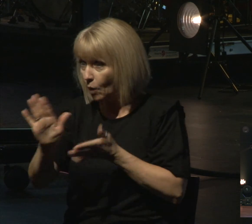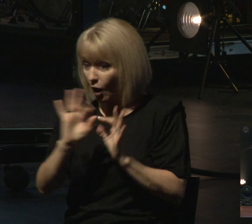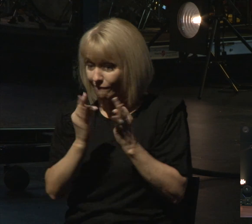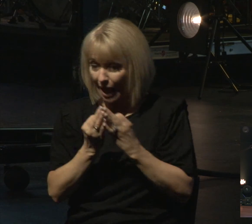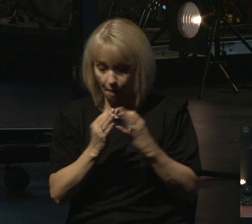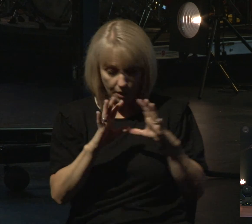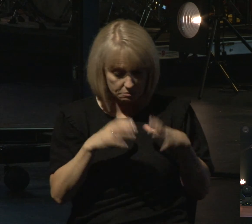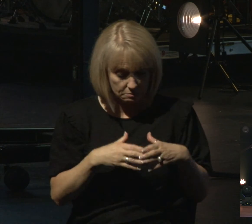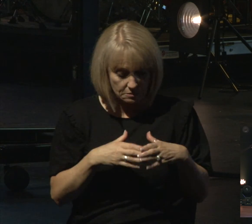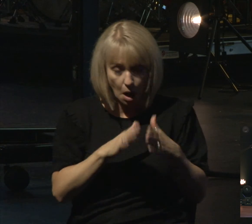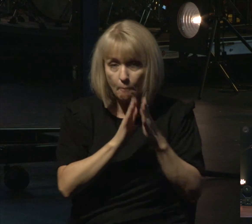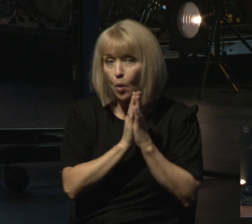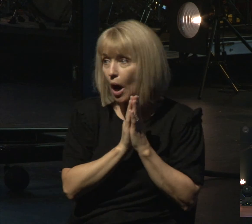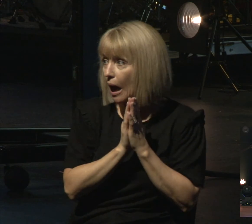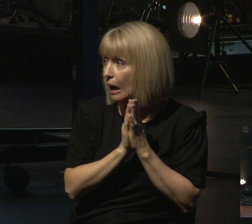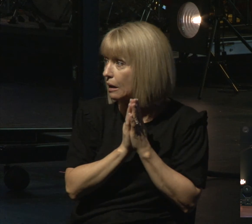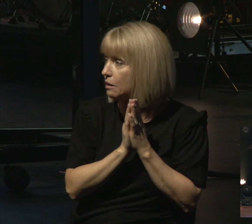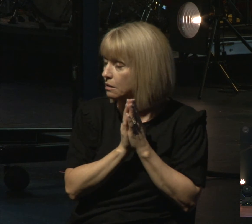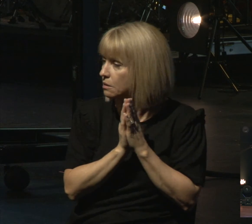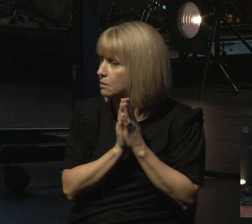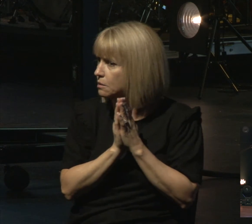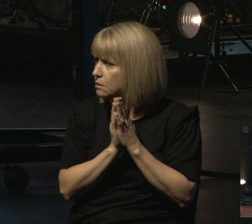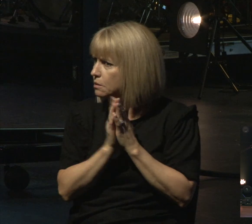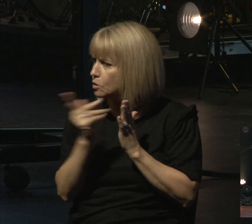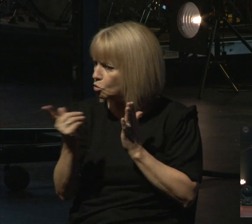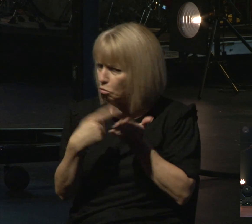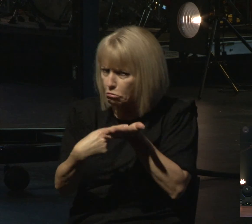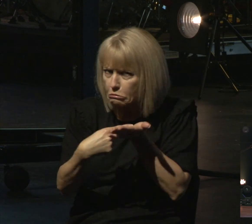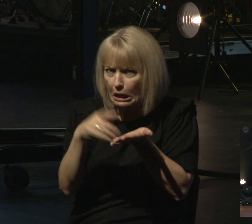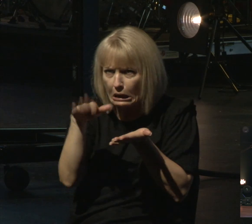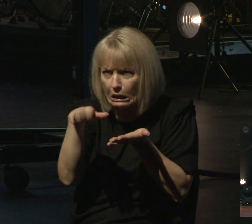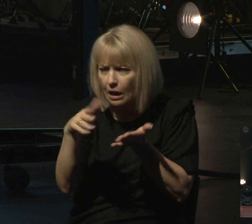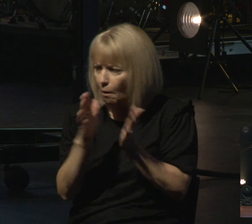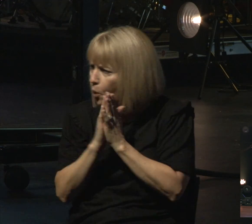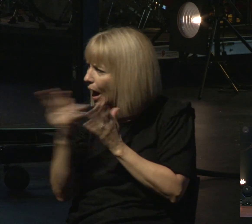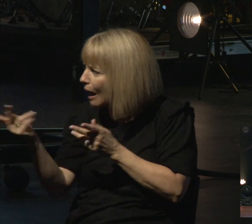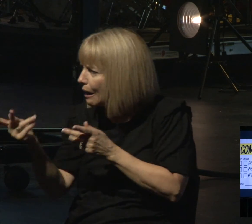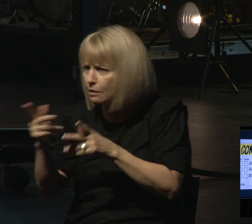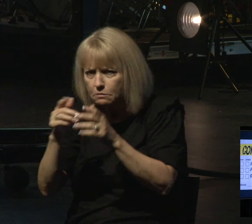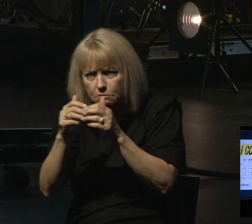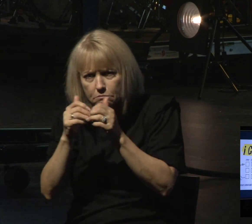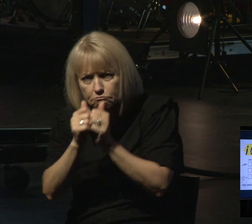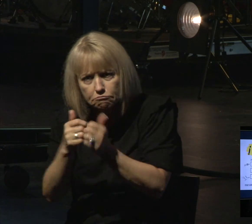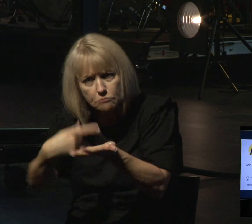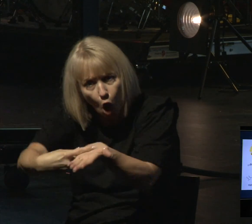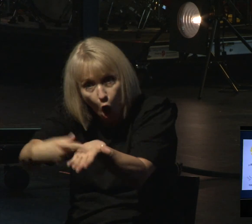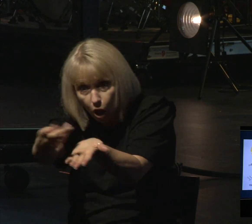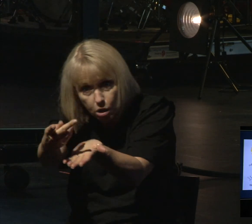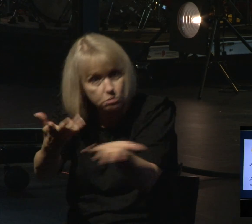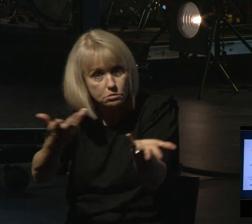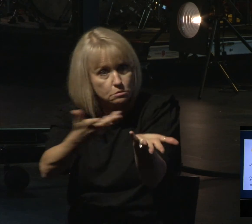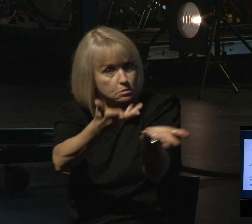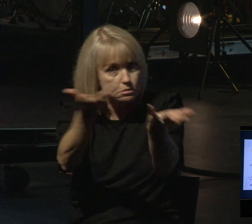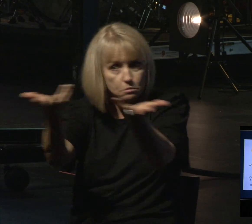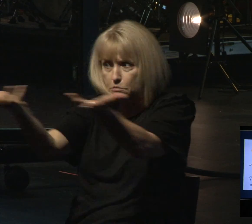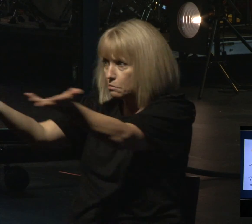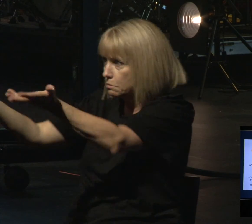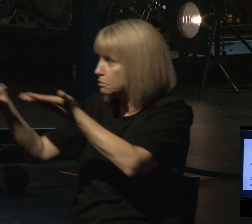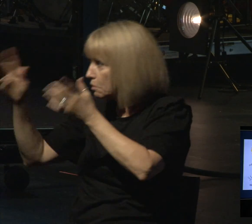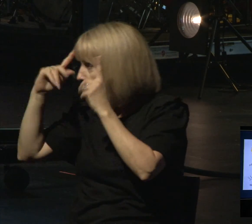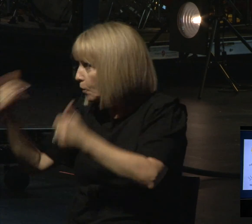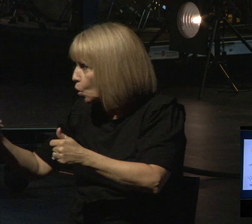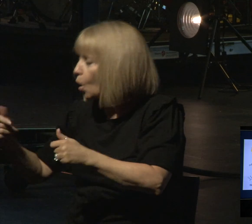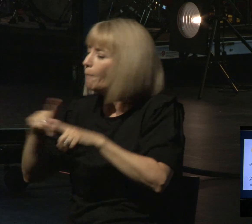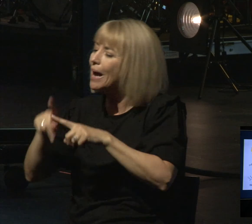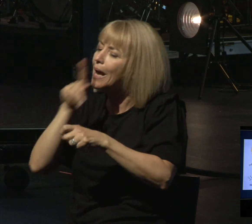pray together with someone sitting next to you. You can pray out loud. You can talk with them if you want to. You can make this commitment together if you want to. But what I want you to do is